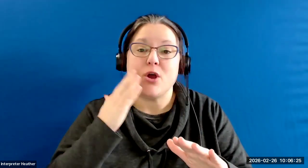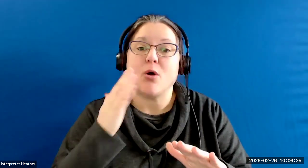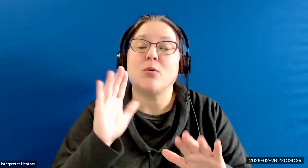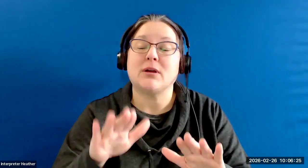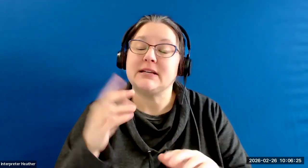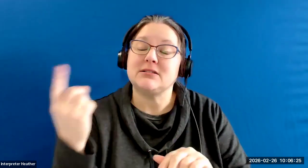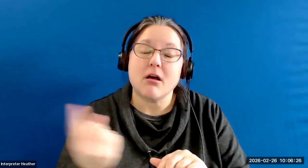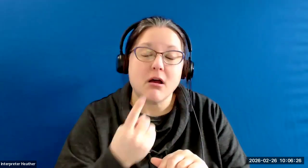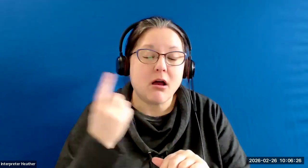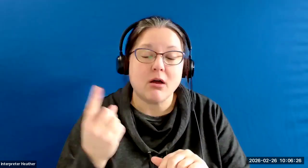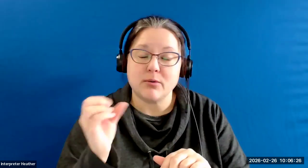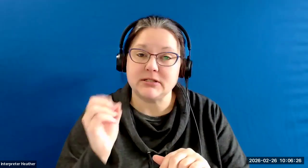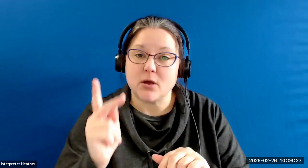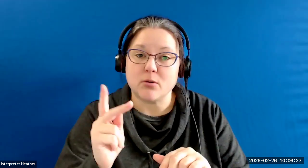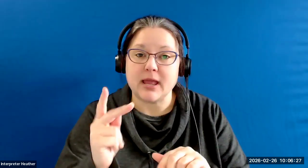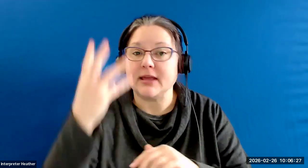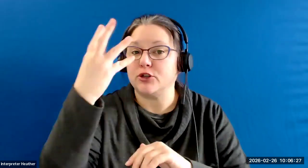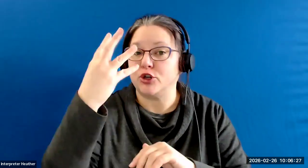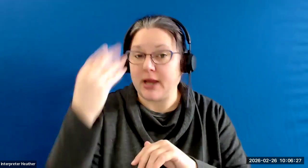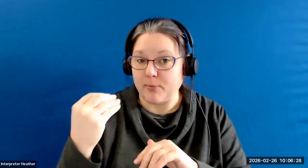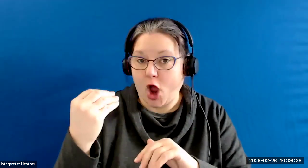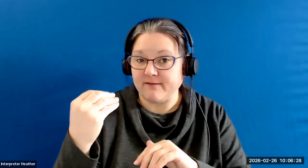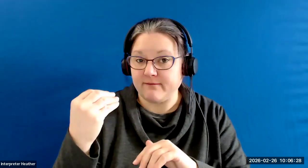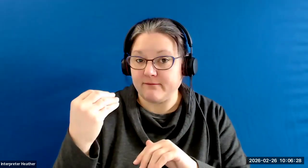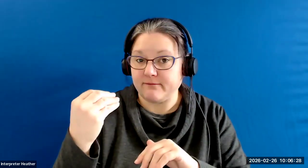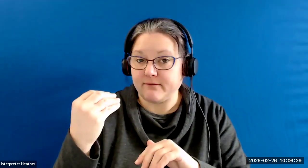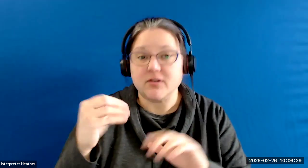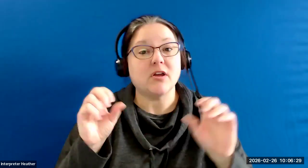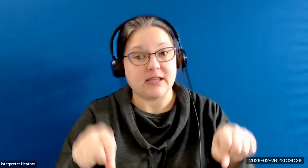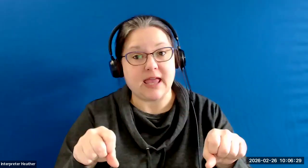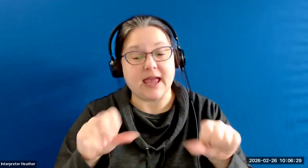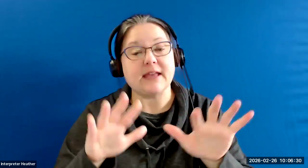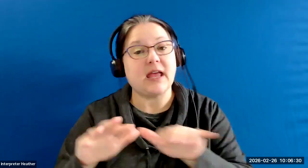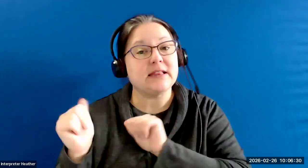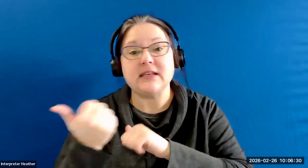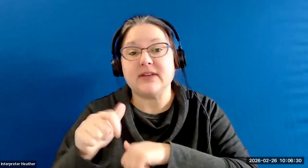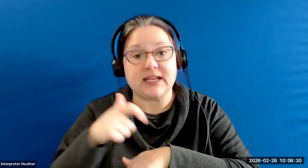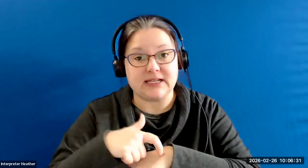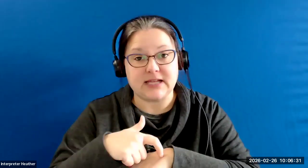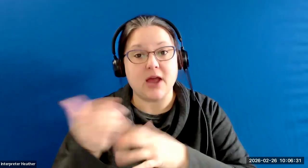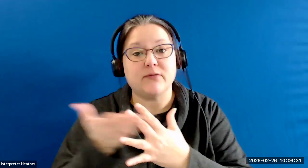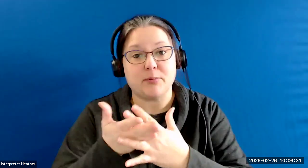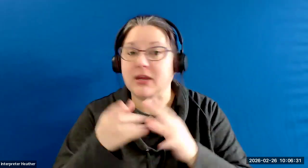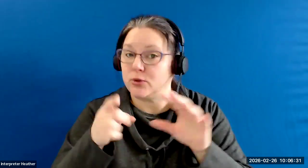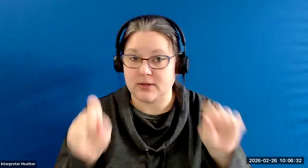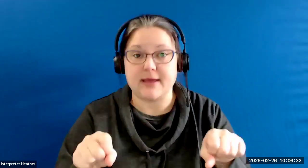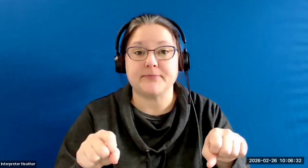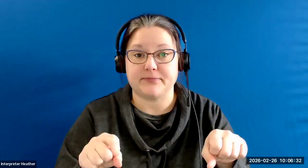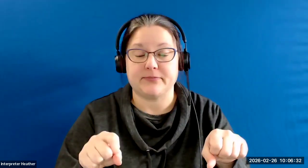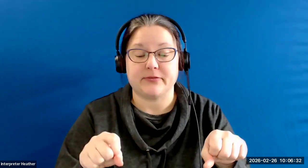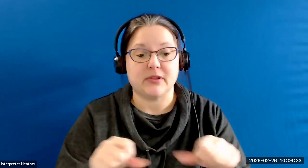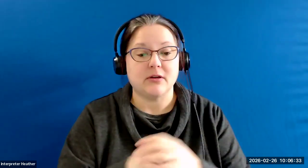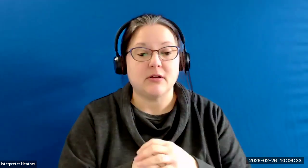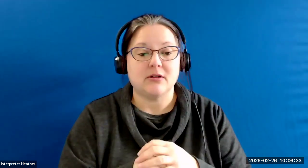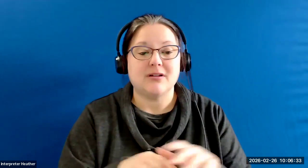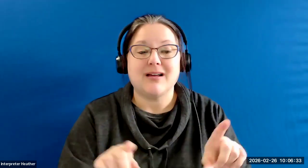okay to turn off your camera and leave the meeting space at any time. It's also